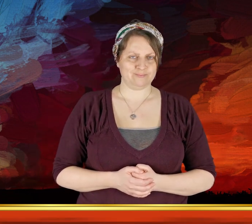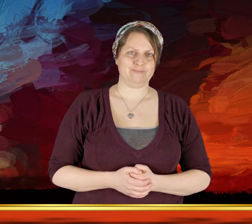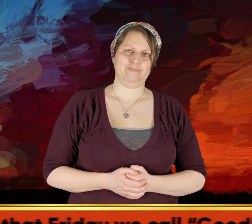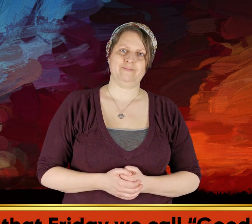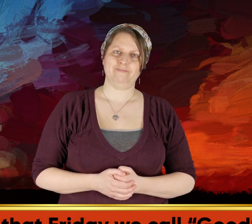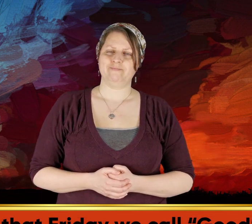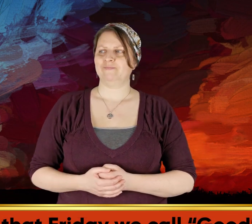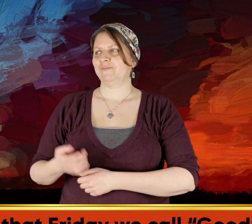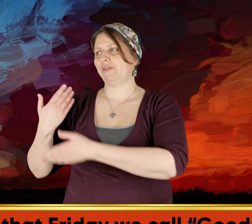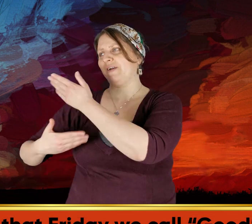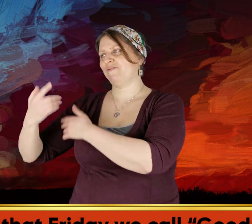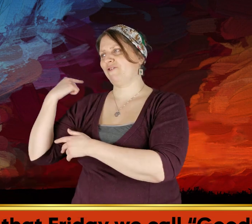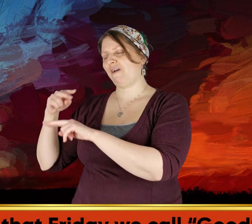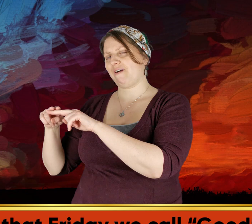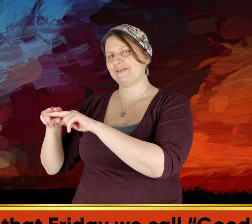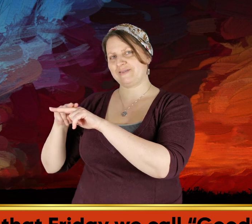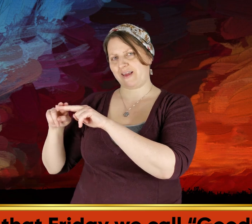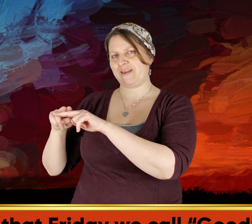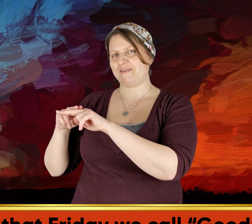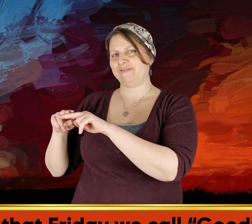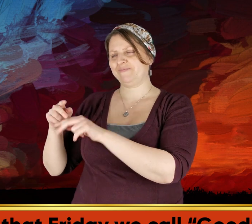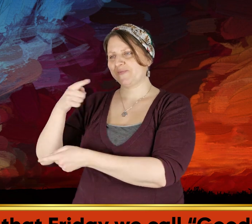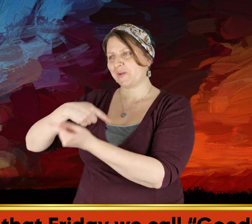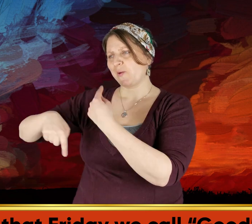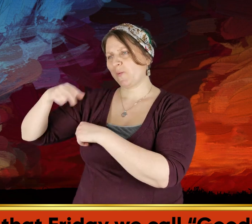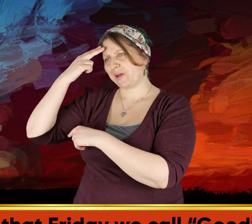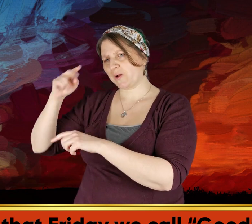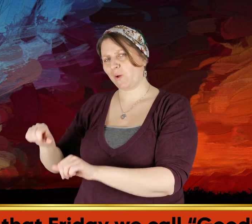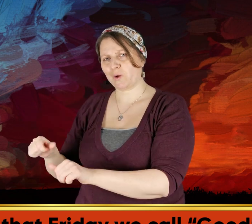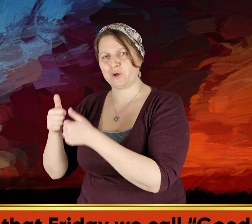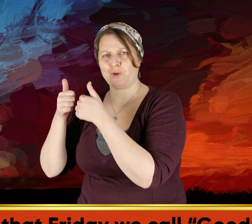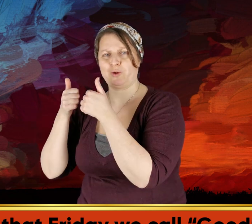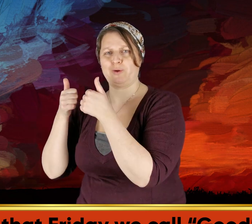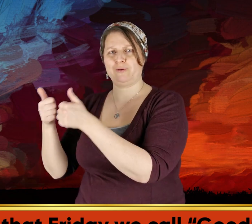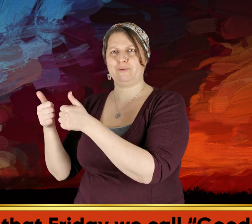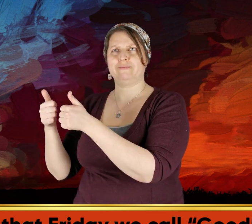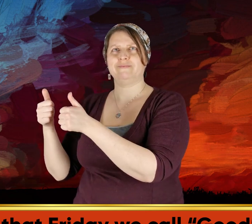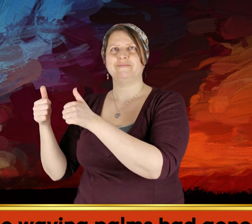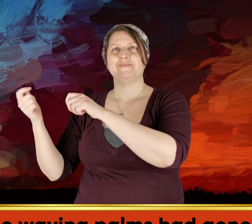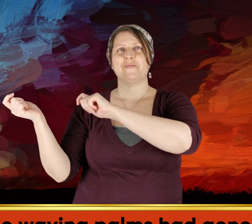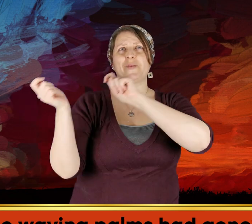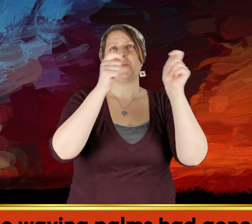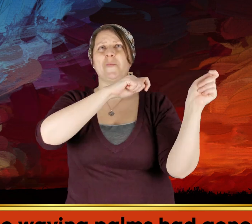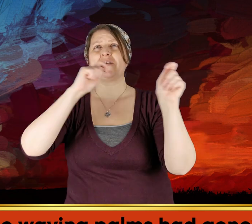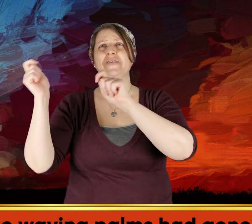On that Friday we conquered The waving